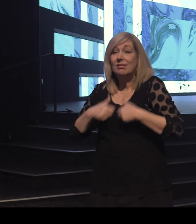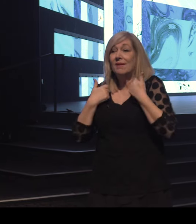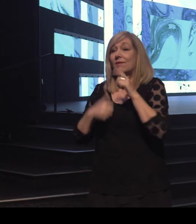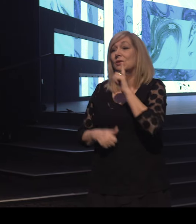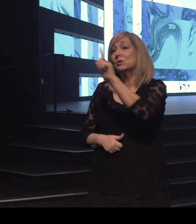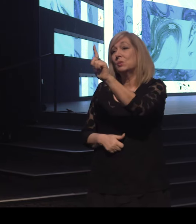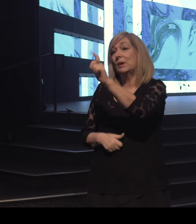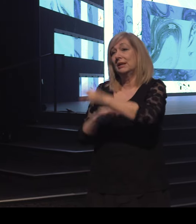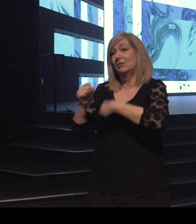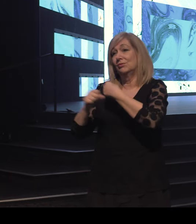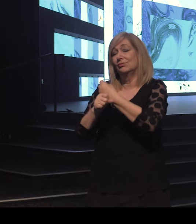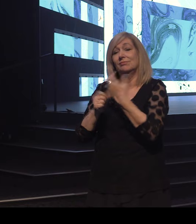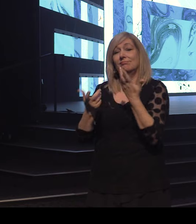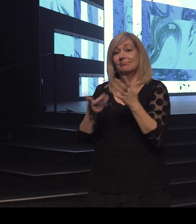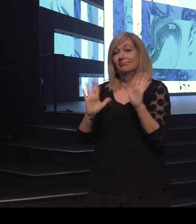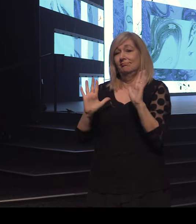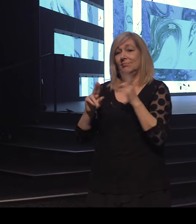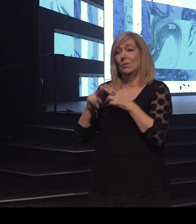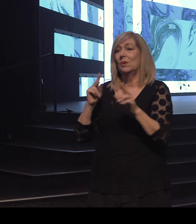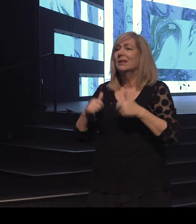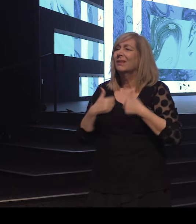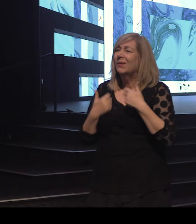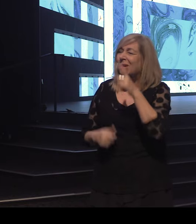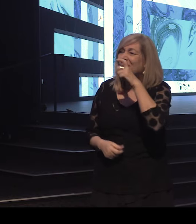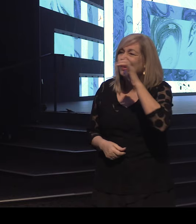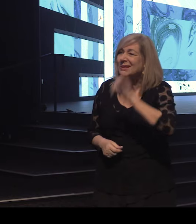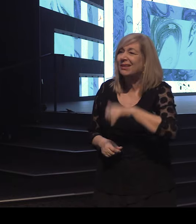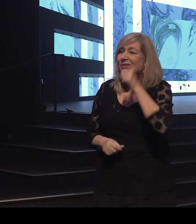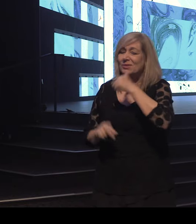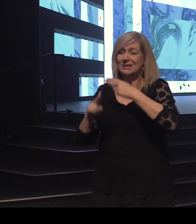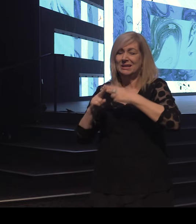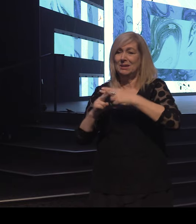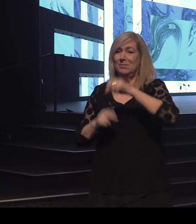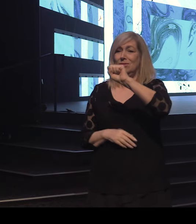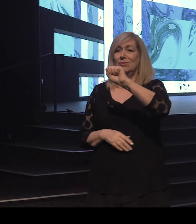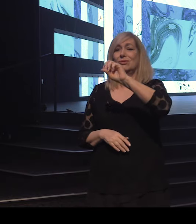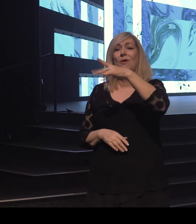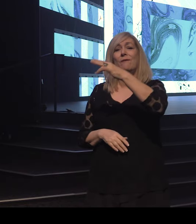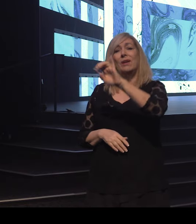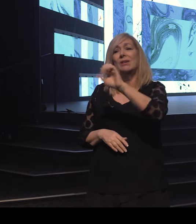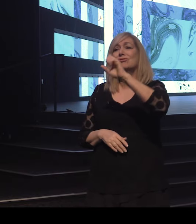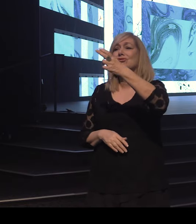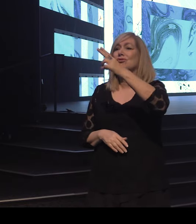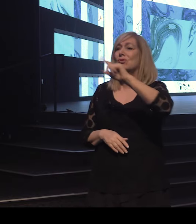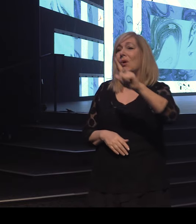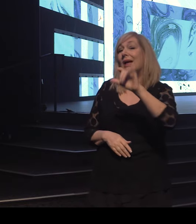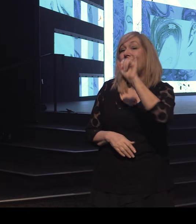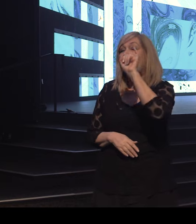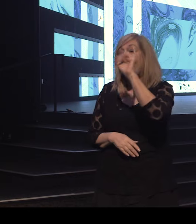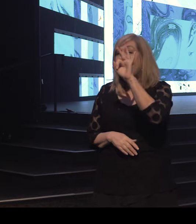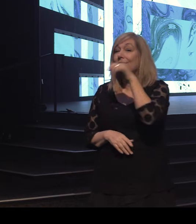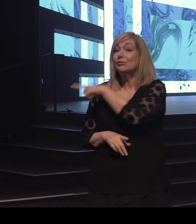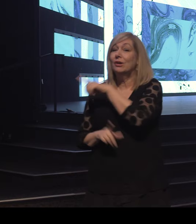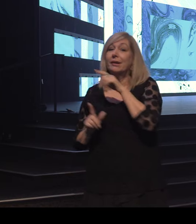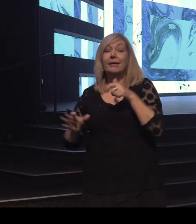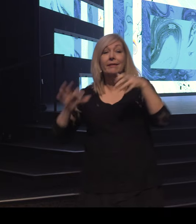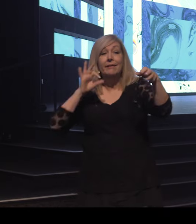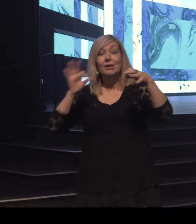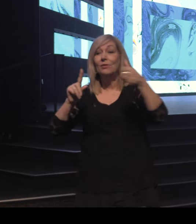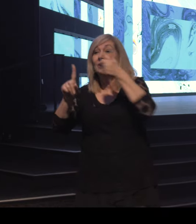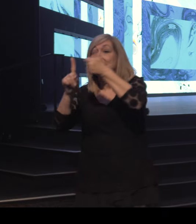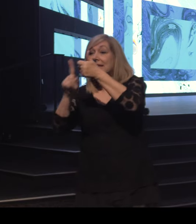21 years old. So who was this Sophie Scholl? Well, if she would have been around to answer that question herself,